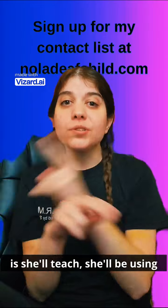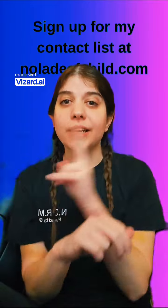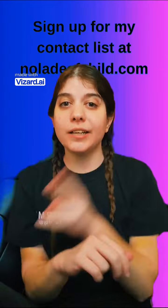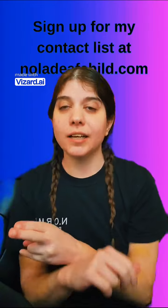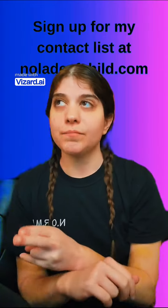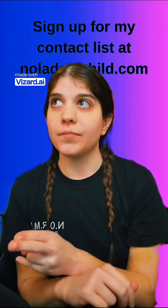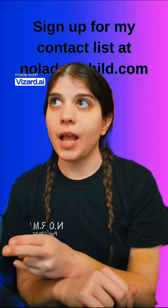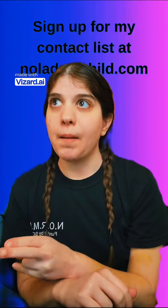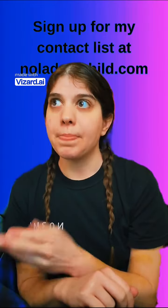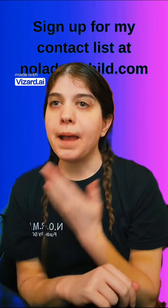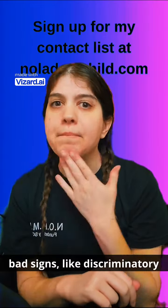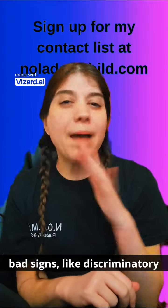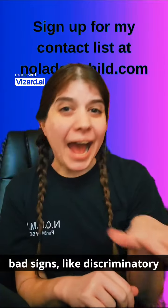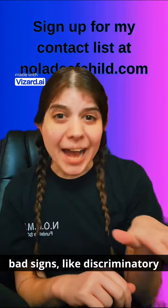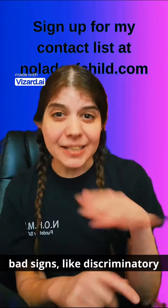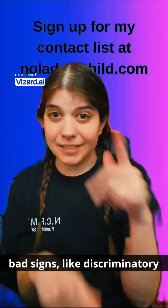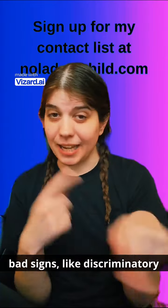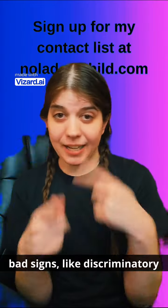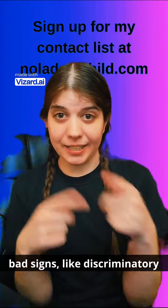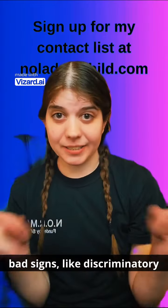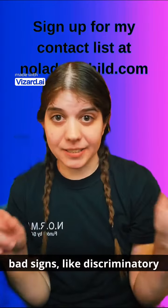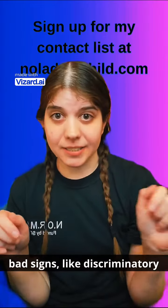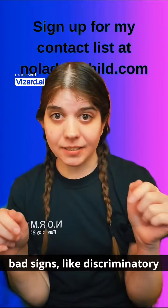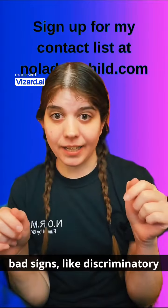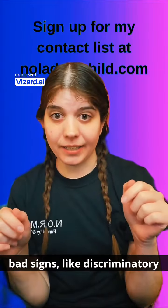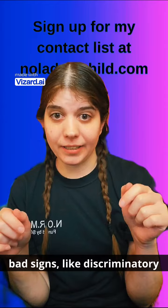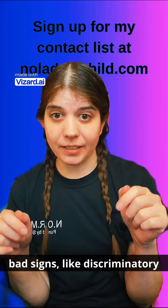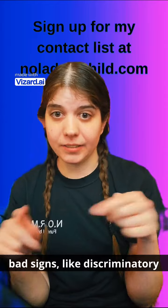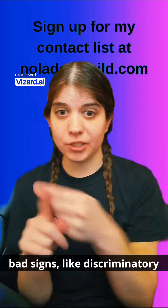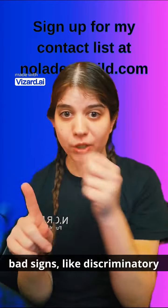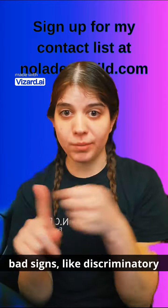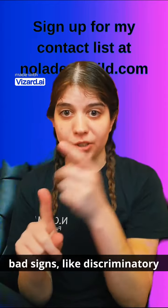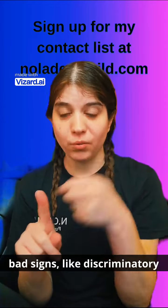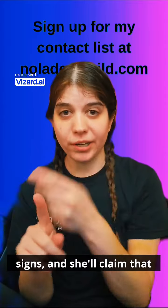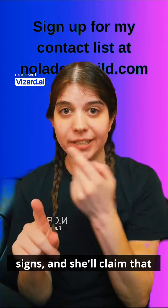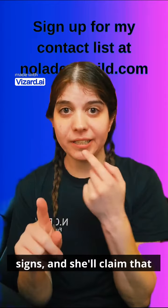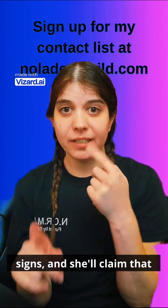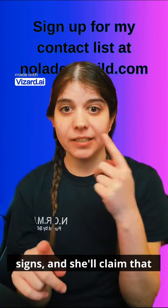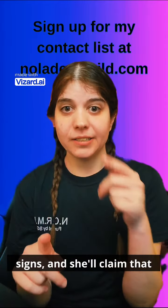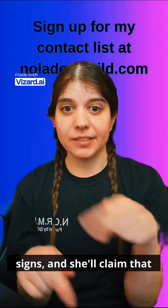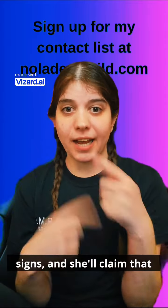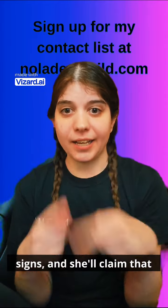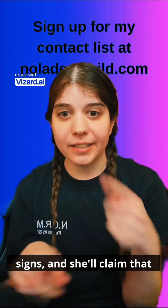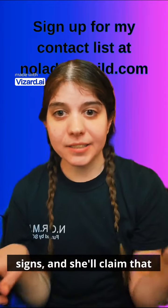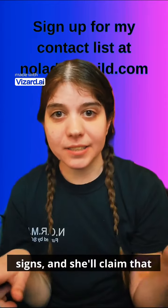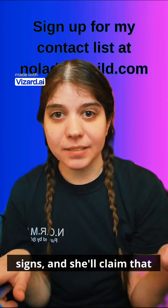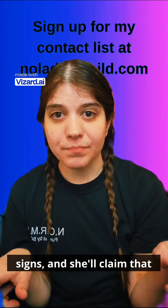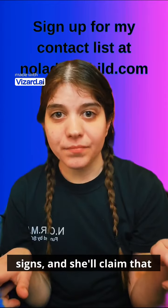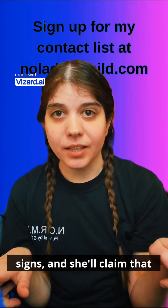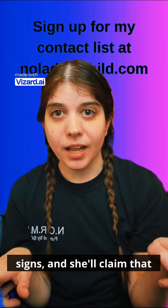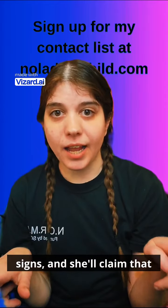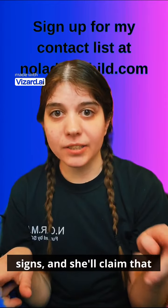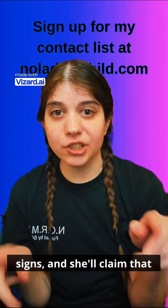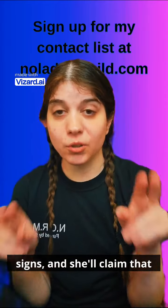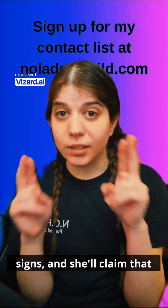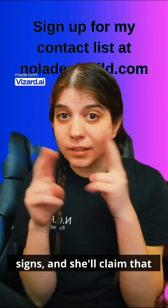using bad signs, like discriminatory signs, and she'll